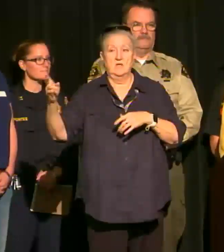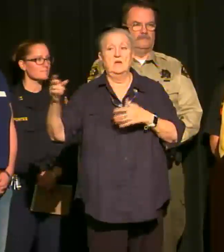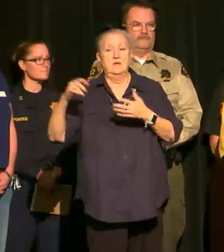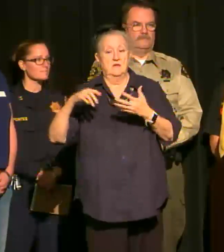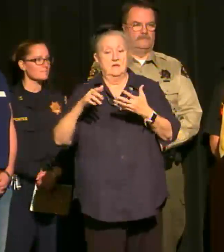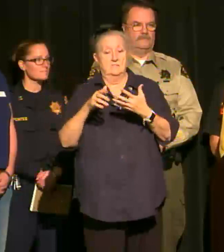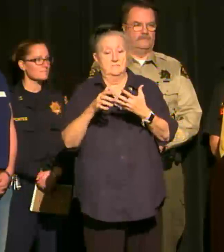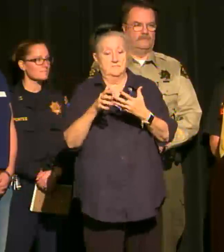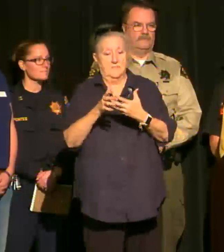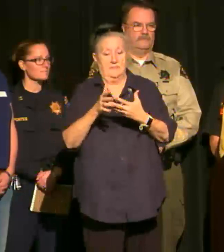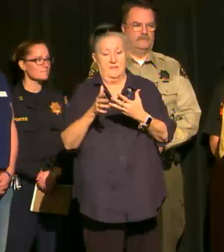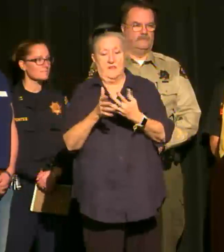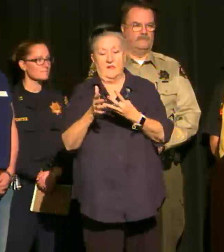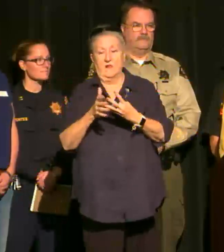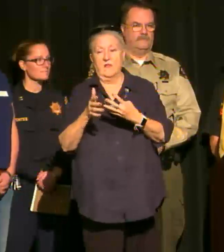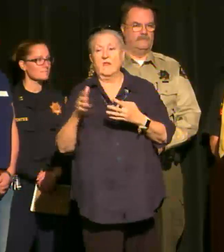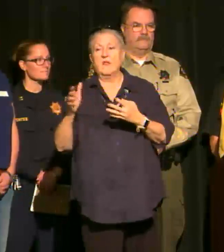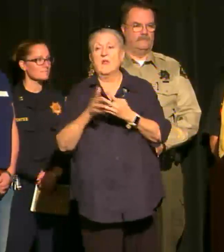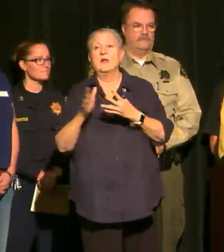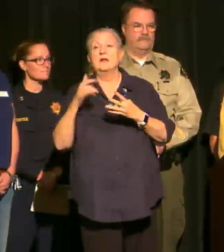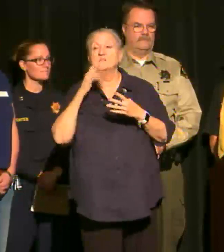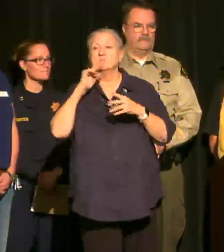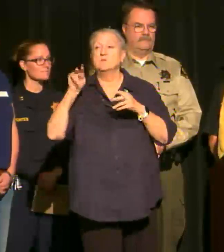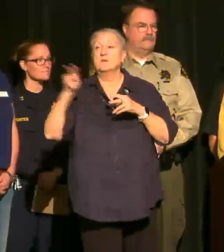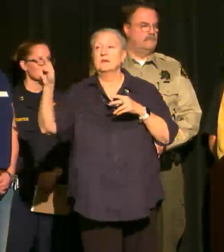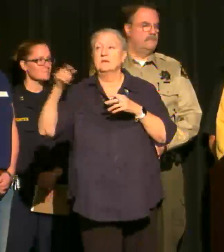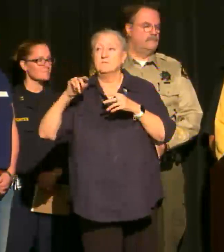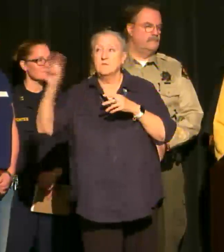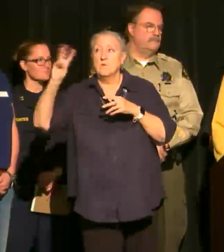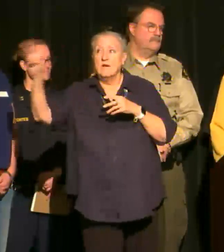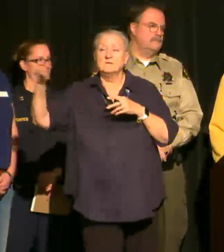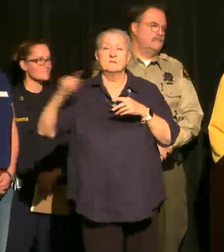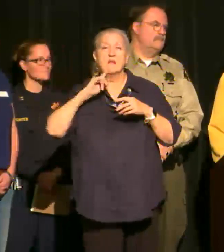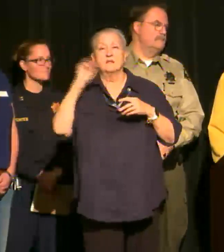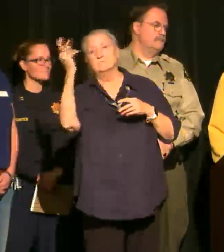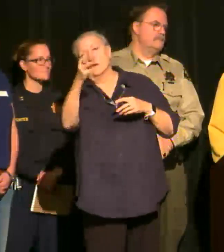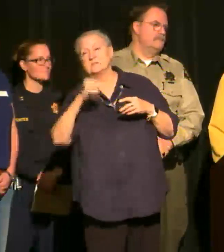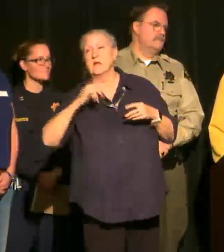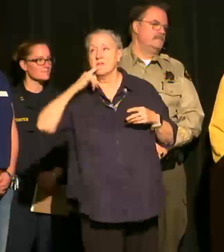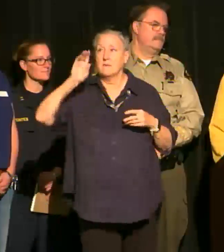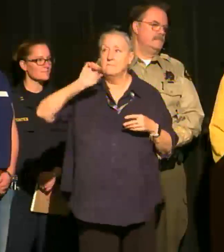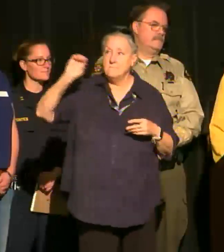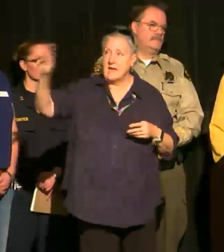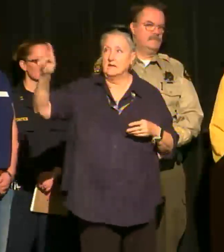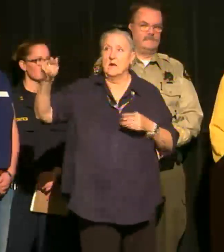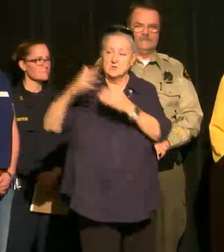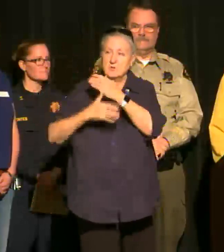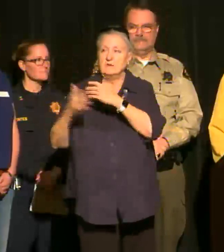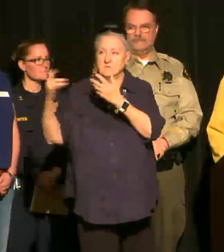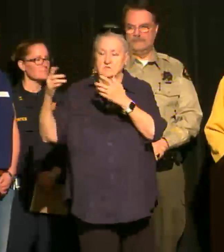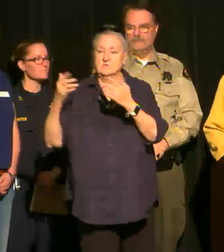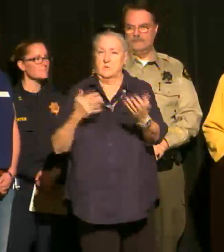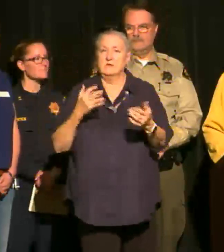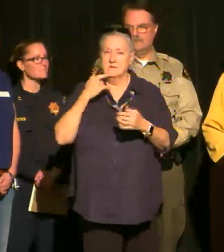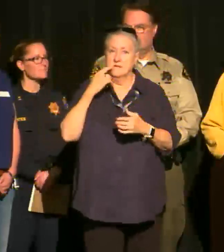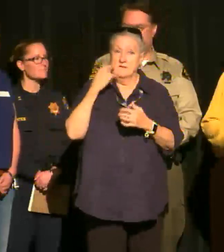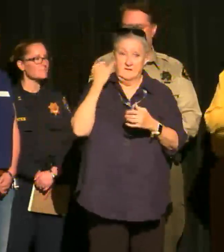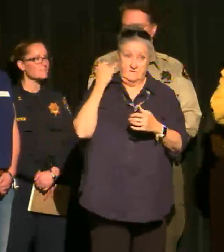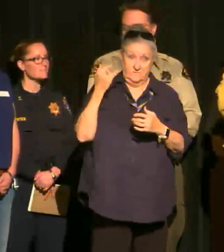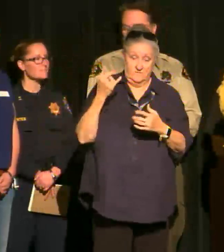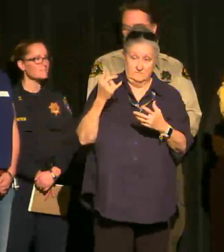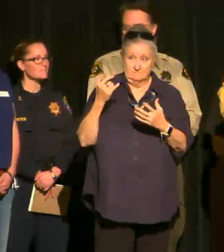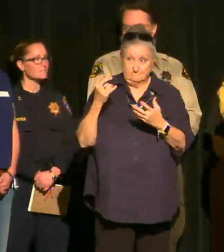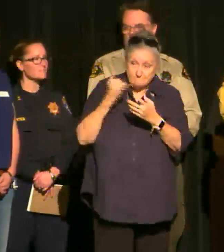to the west, and he's looking to the back country just in case something goes wrong and this starts to get big again. So right now we're at what